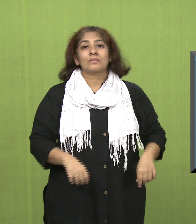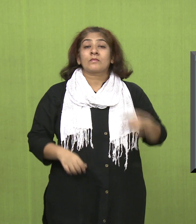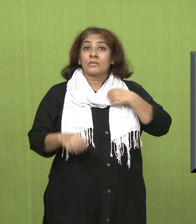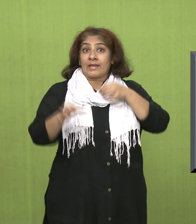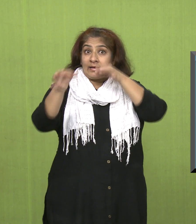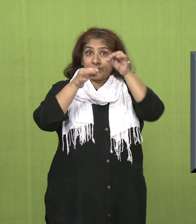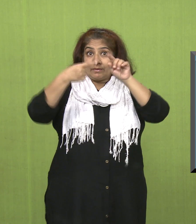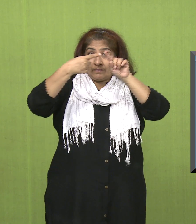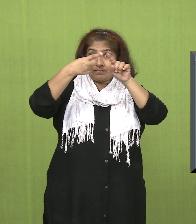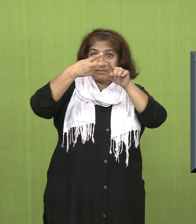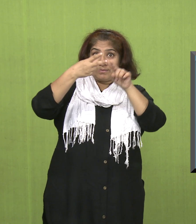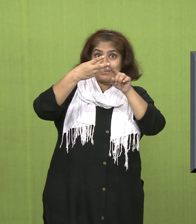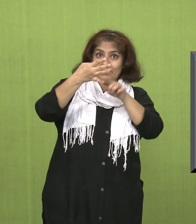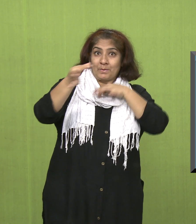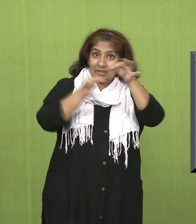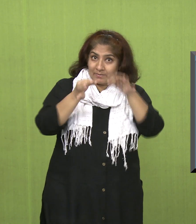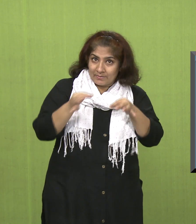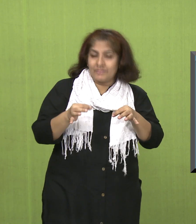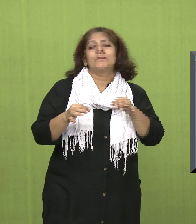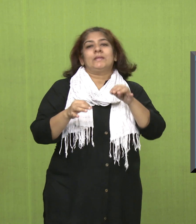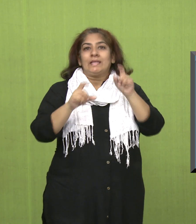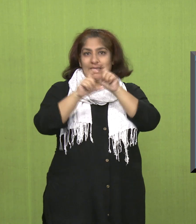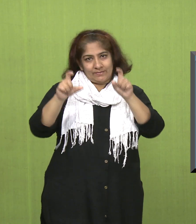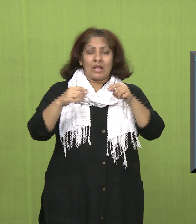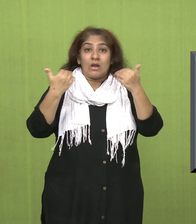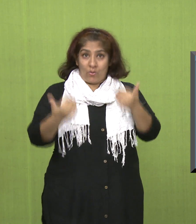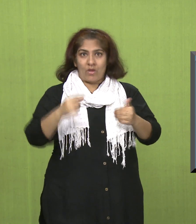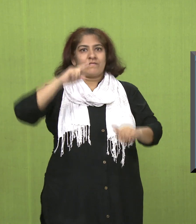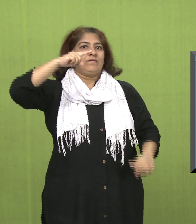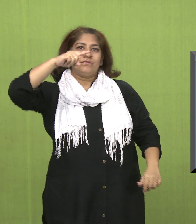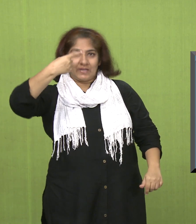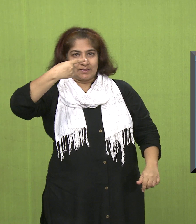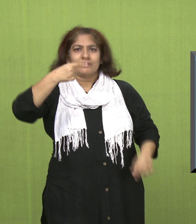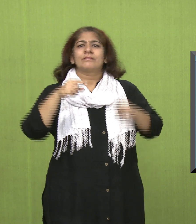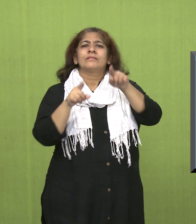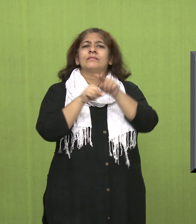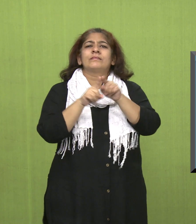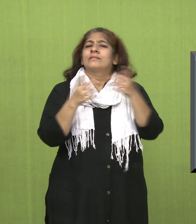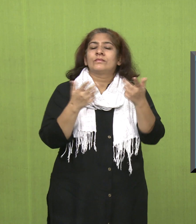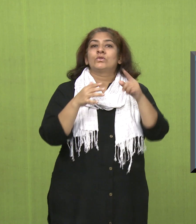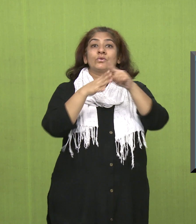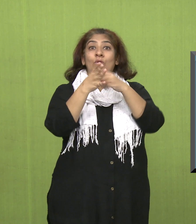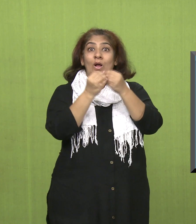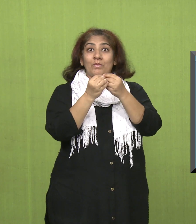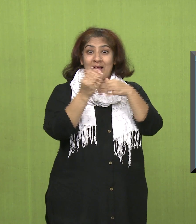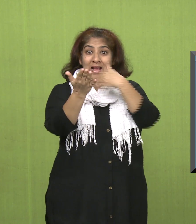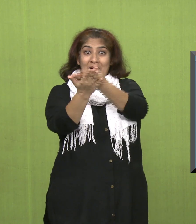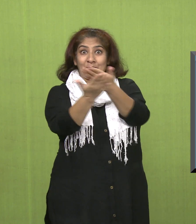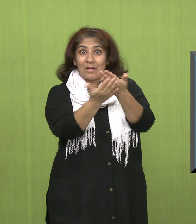people. So, that involves different steps. I will explain them one by one. First one I am going